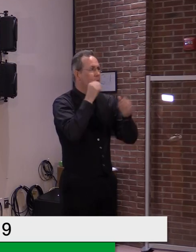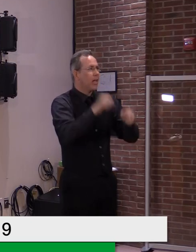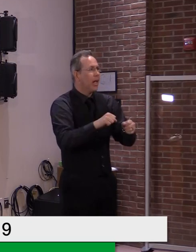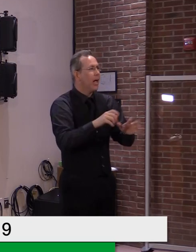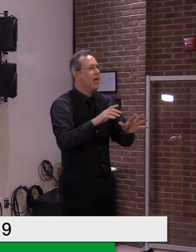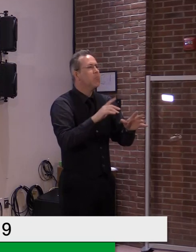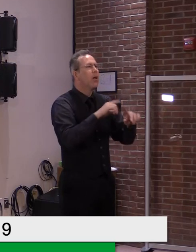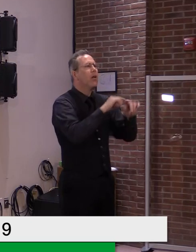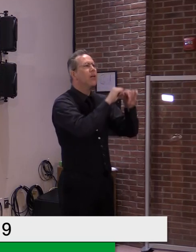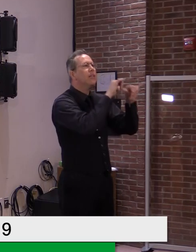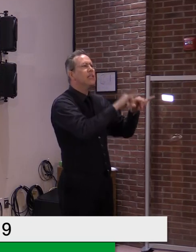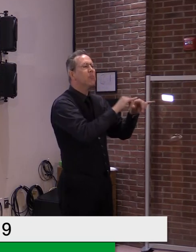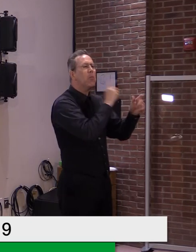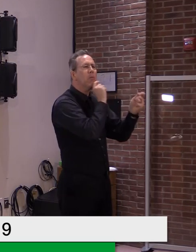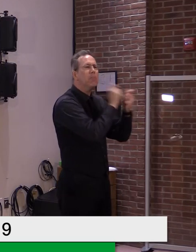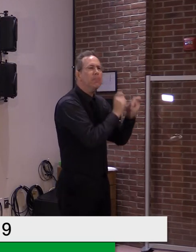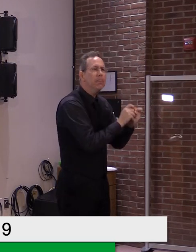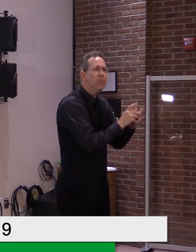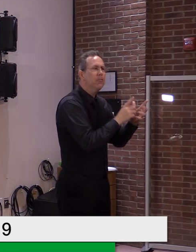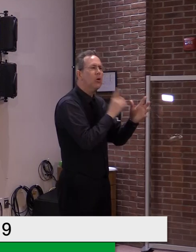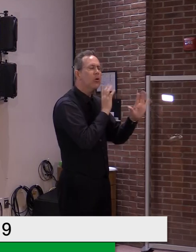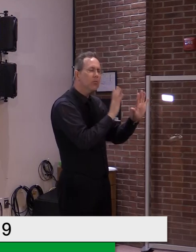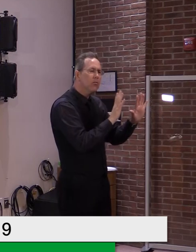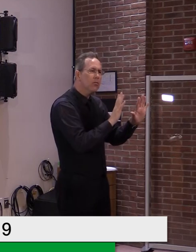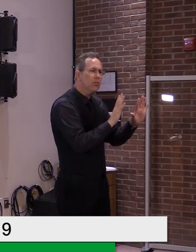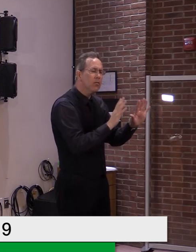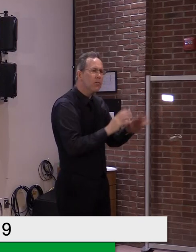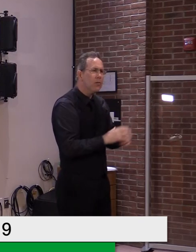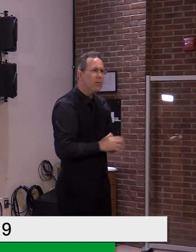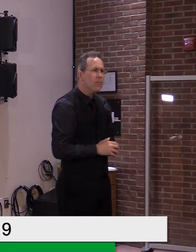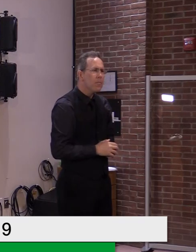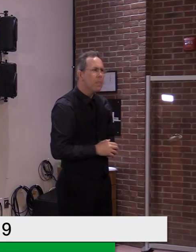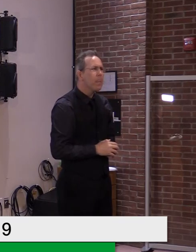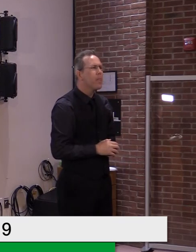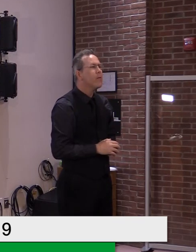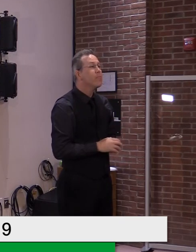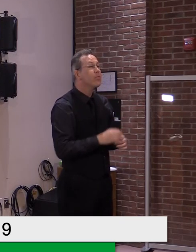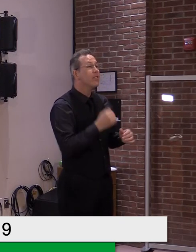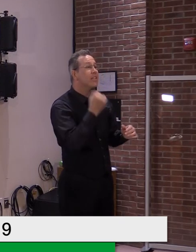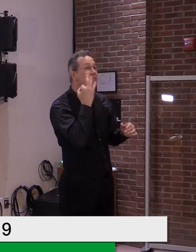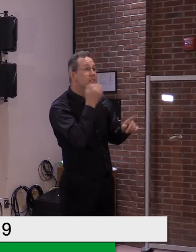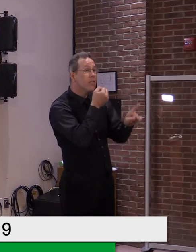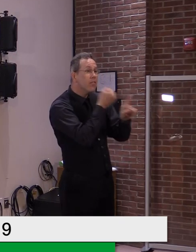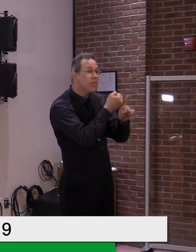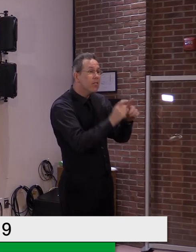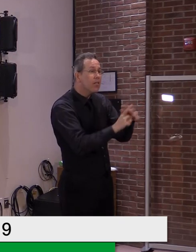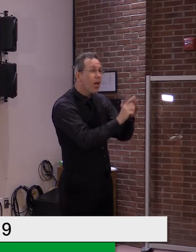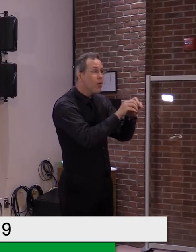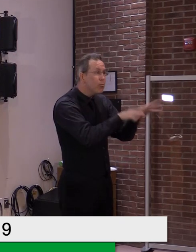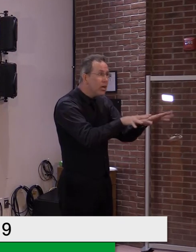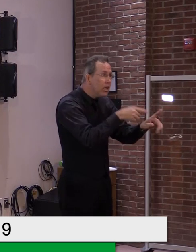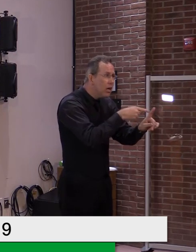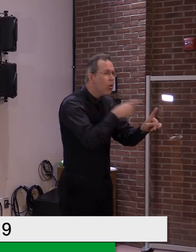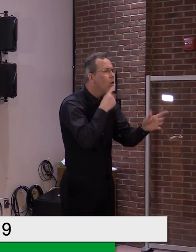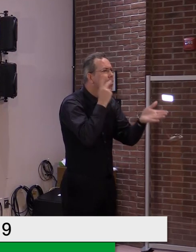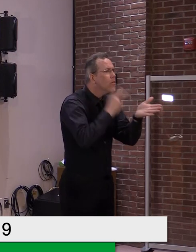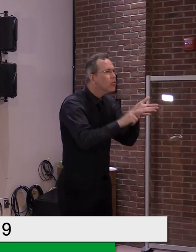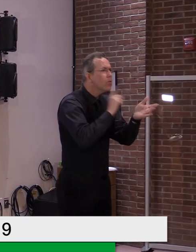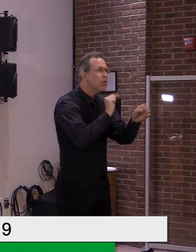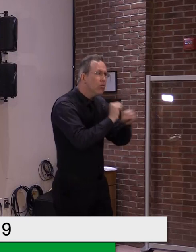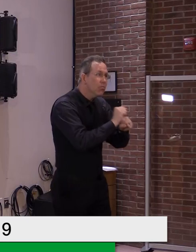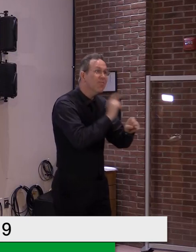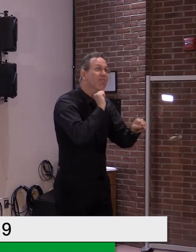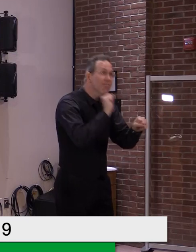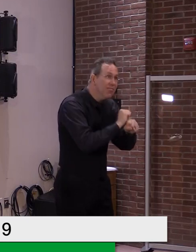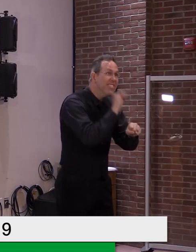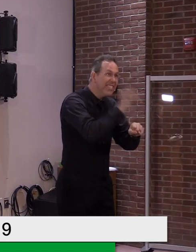we wanted to make sure that we were accurate and double count and make sure that there was accuracy in our press release. But I